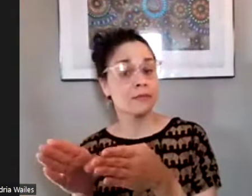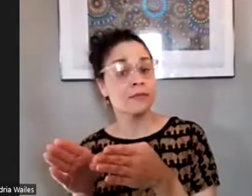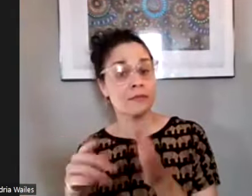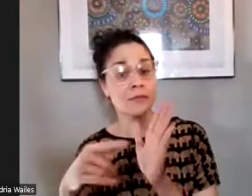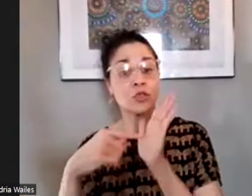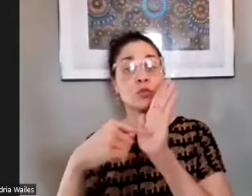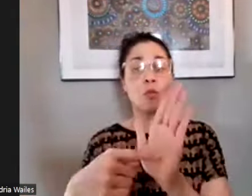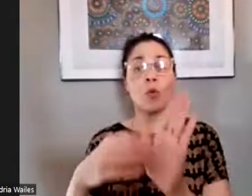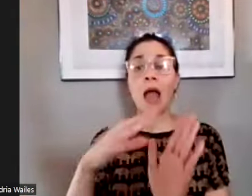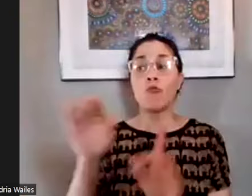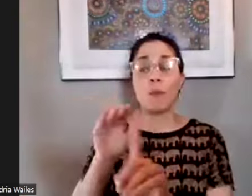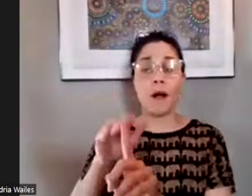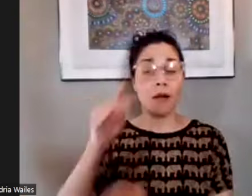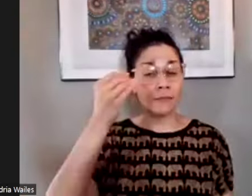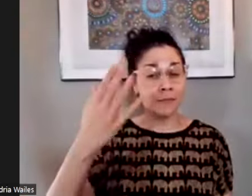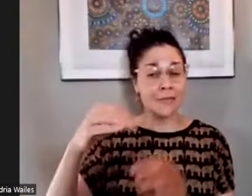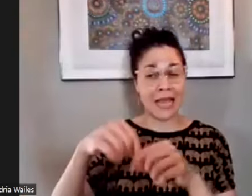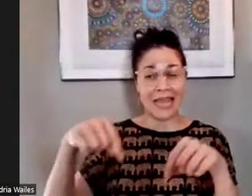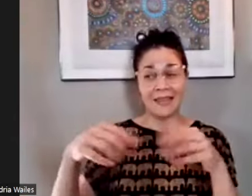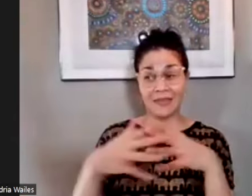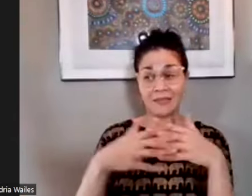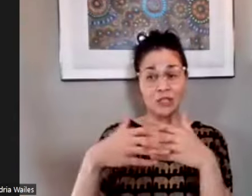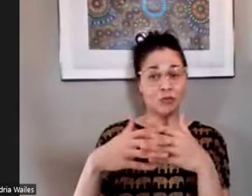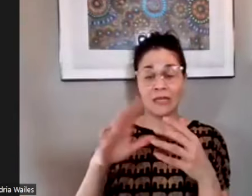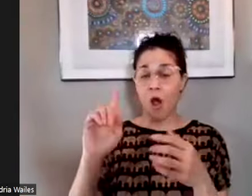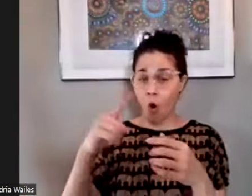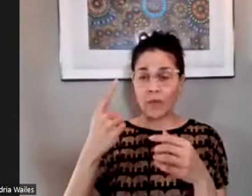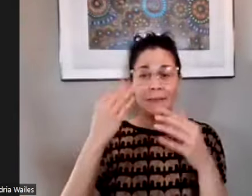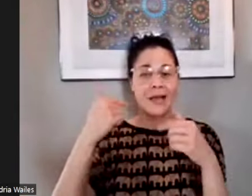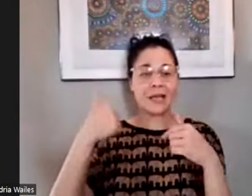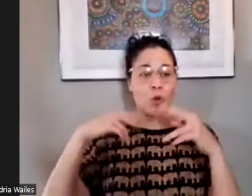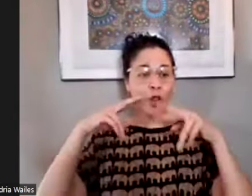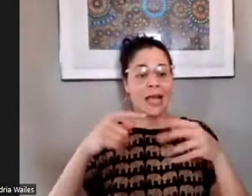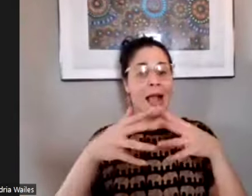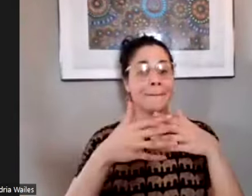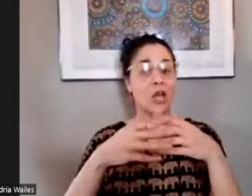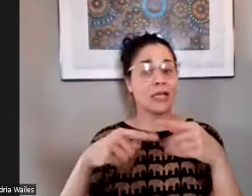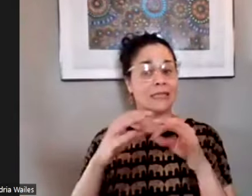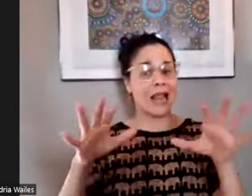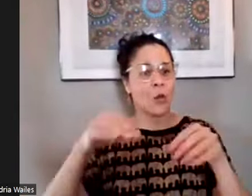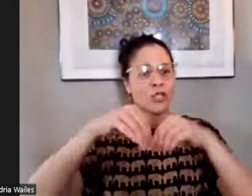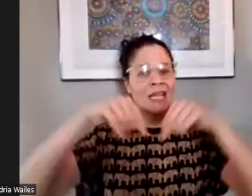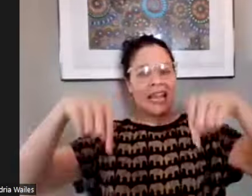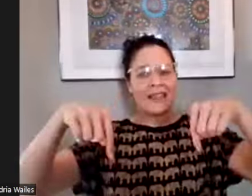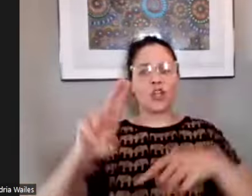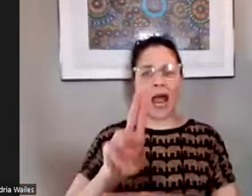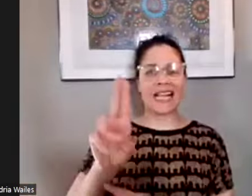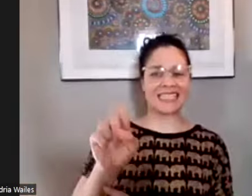lines in different ways to show and remind her that in this country, only because we are using American Sign